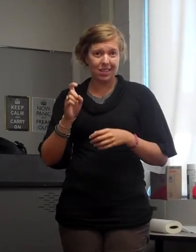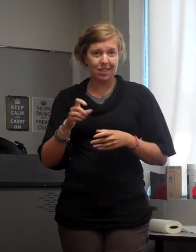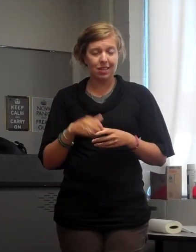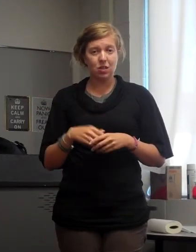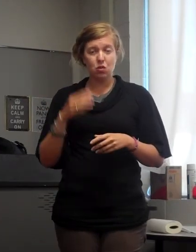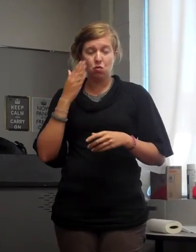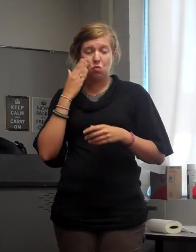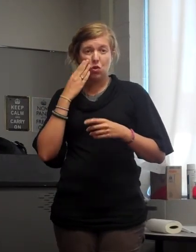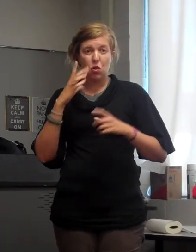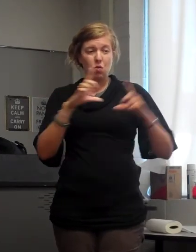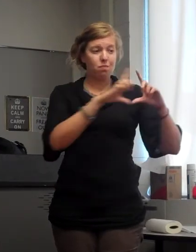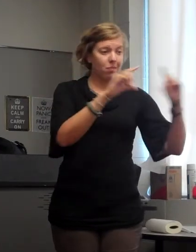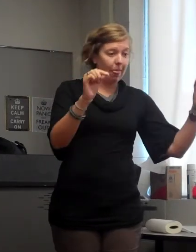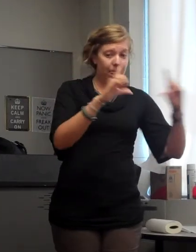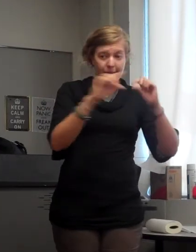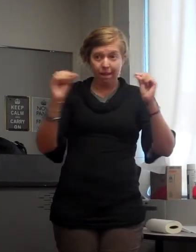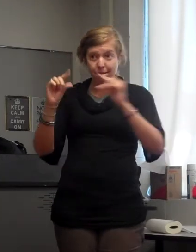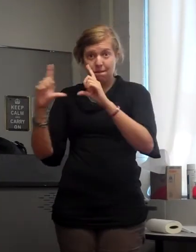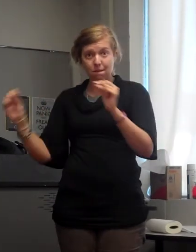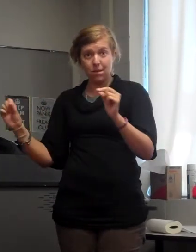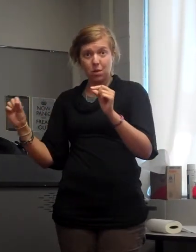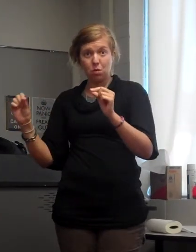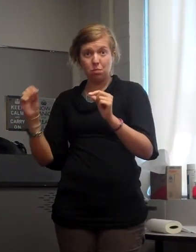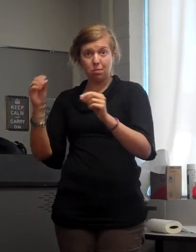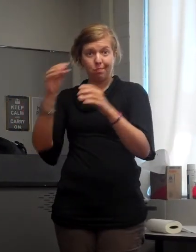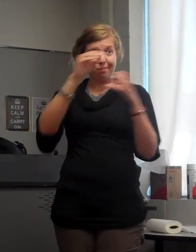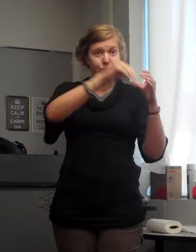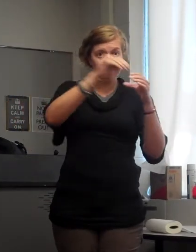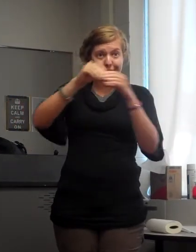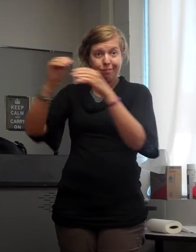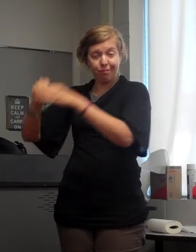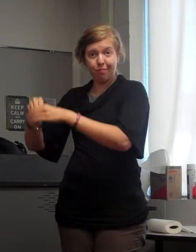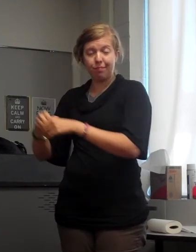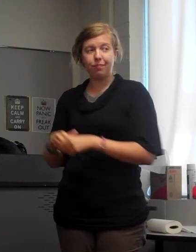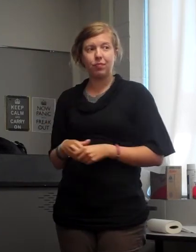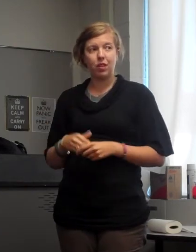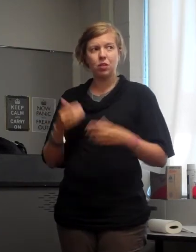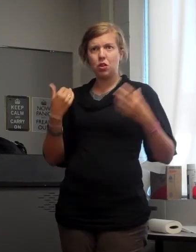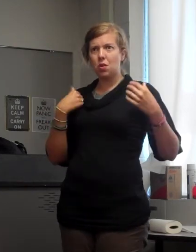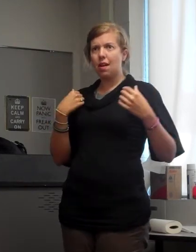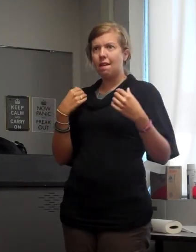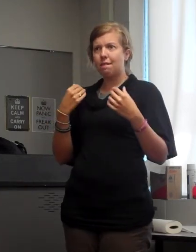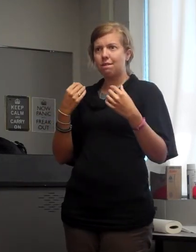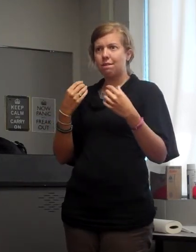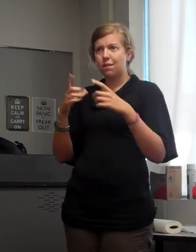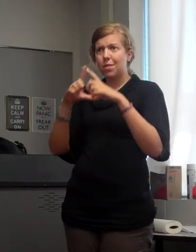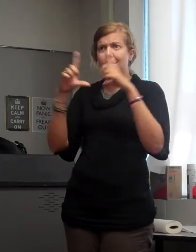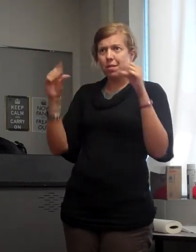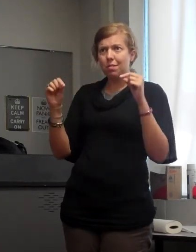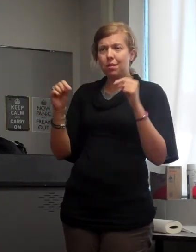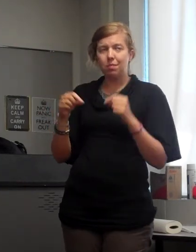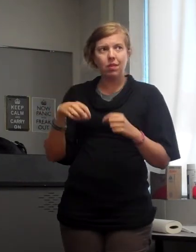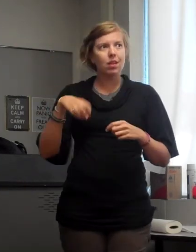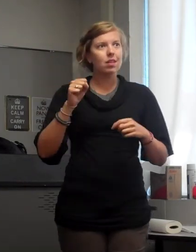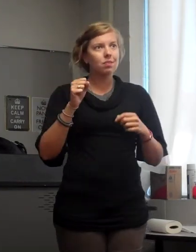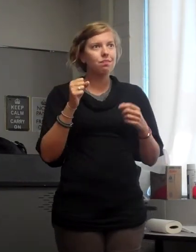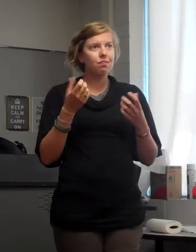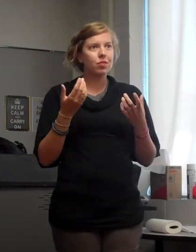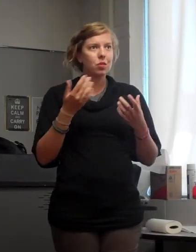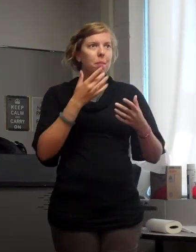So you have physical envelopes that you we do. Yep, we do. We don't keep a lot of cash, but I mean we do for the birthday, that kind of stuff.